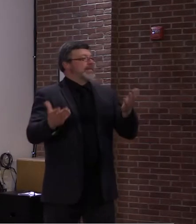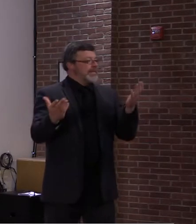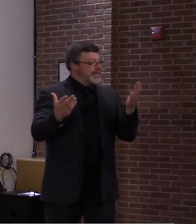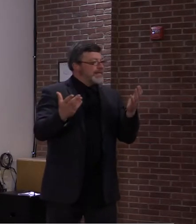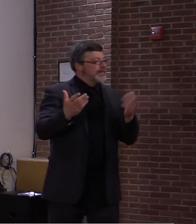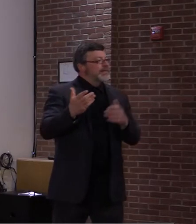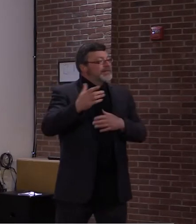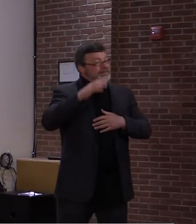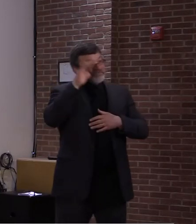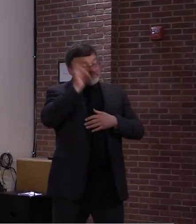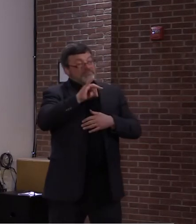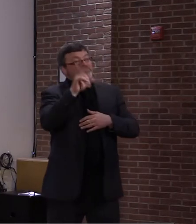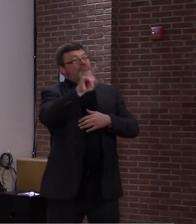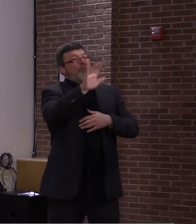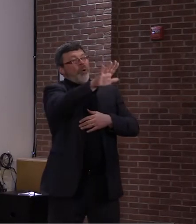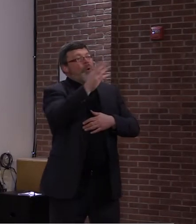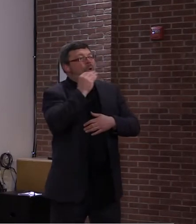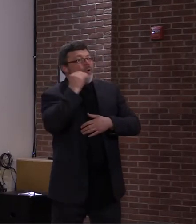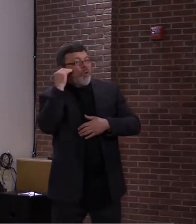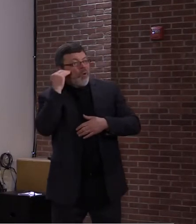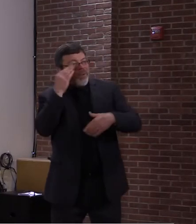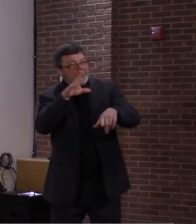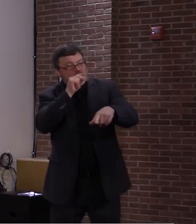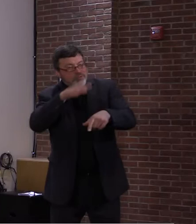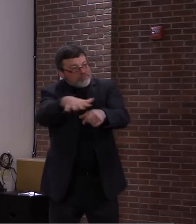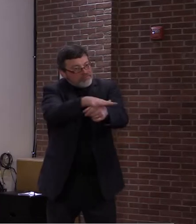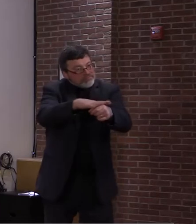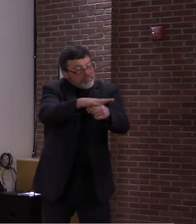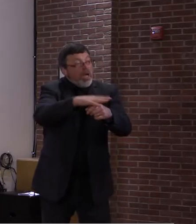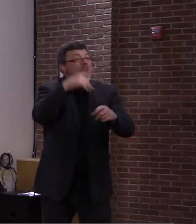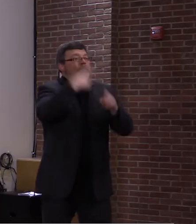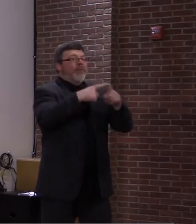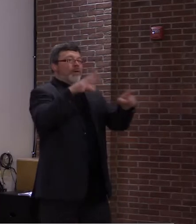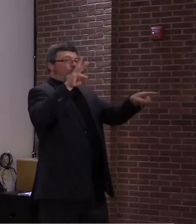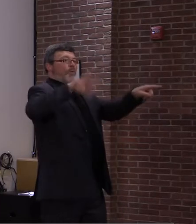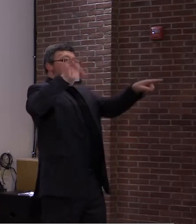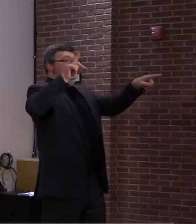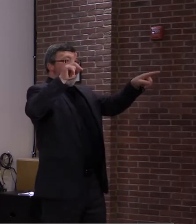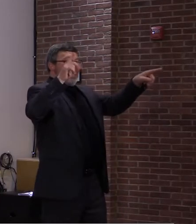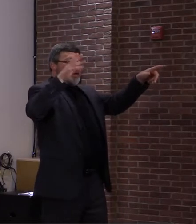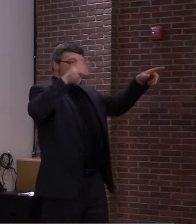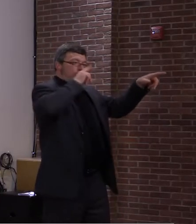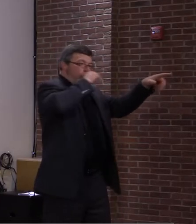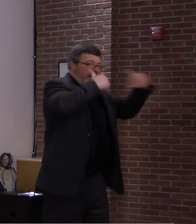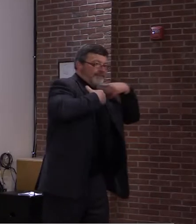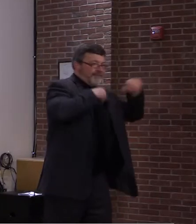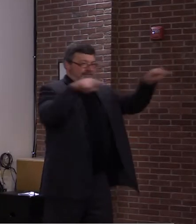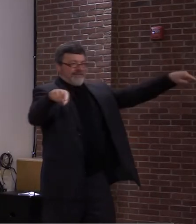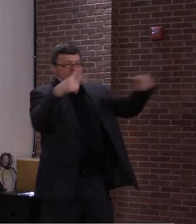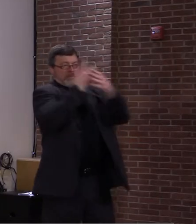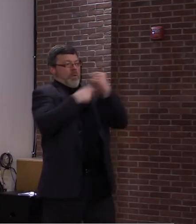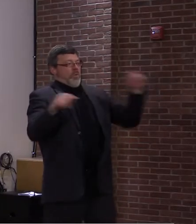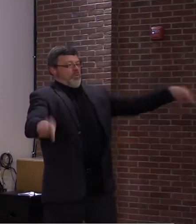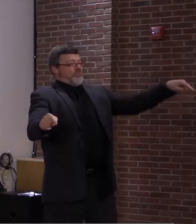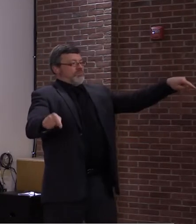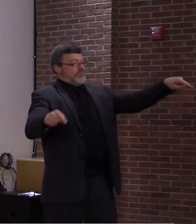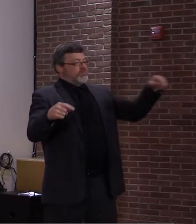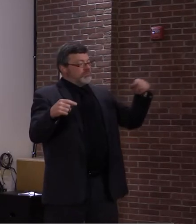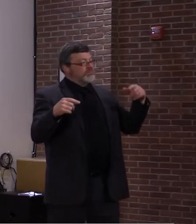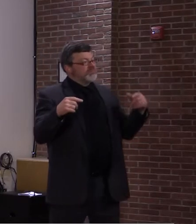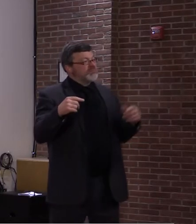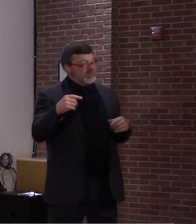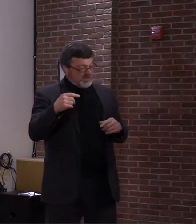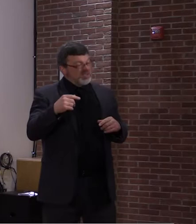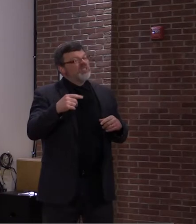birds. Now, these viruses have been found in many other states as well, including neighboring states